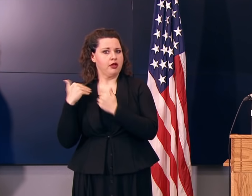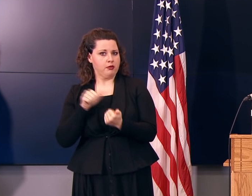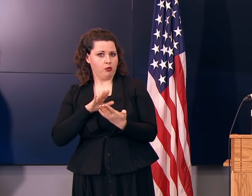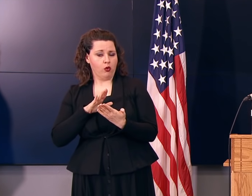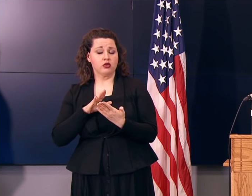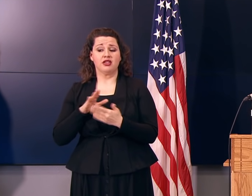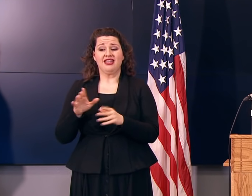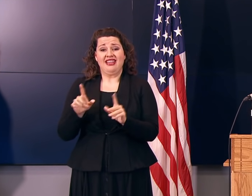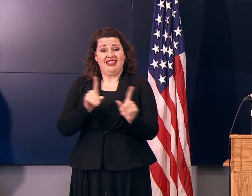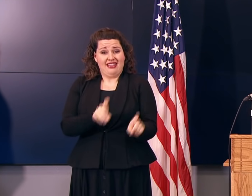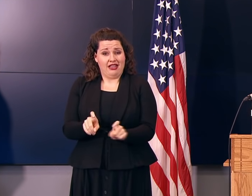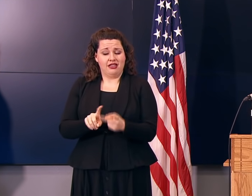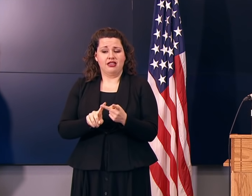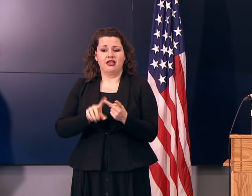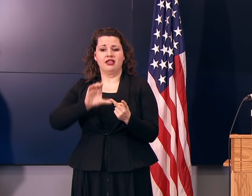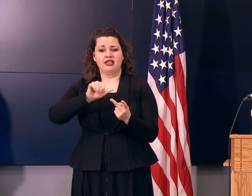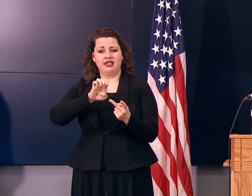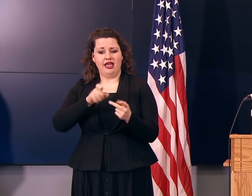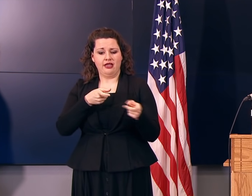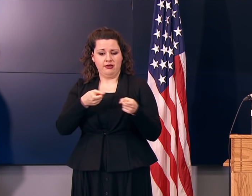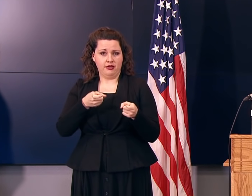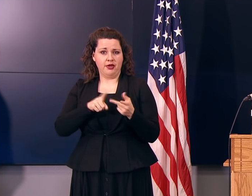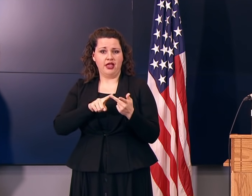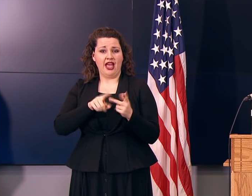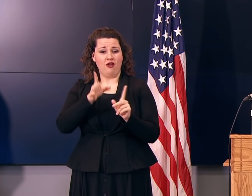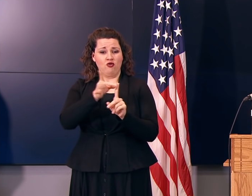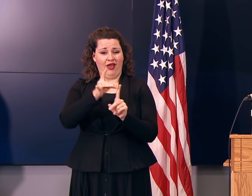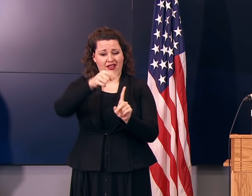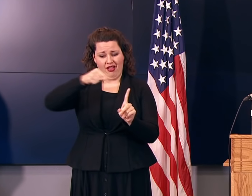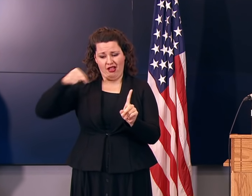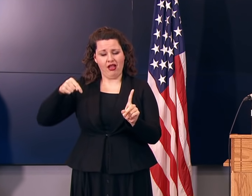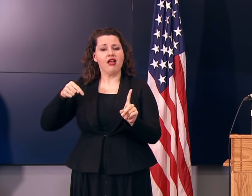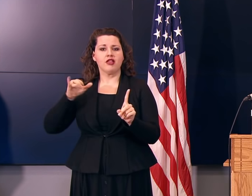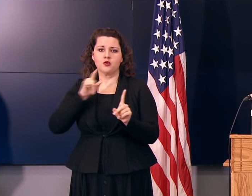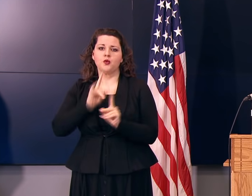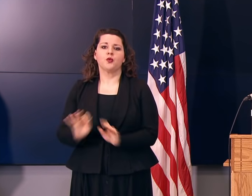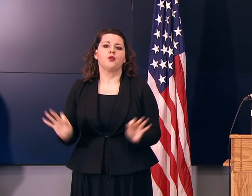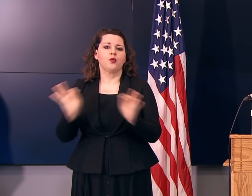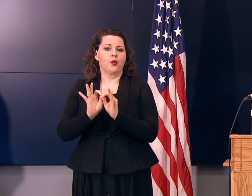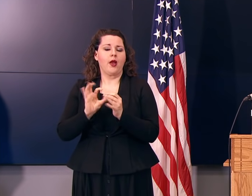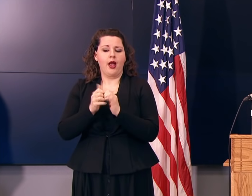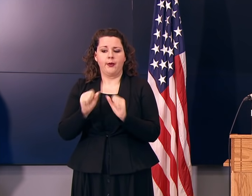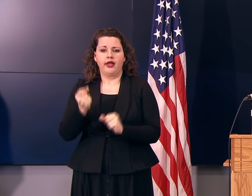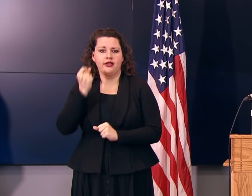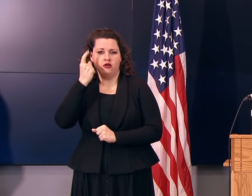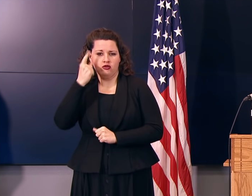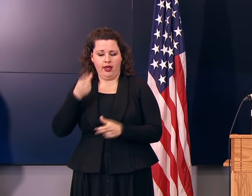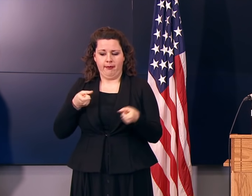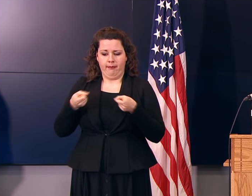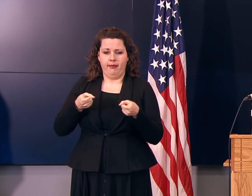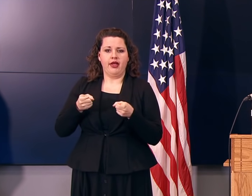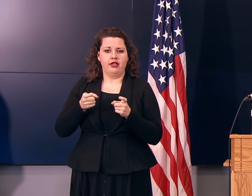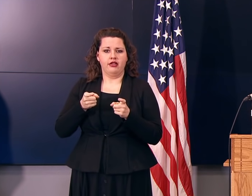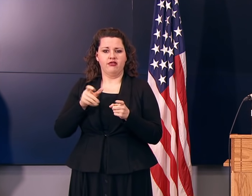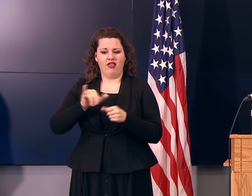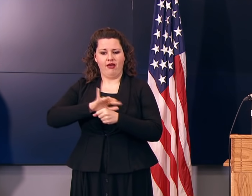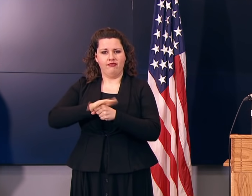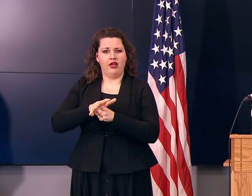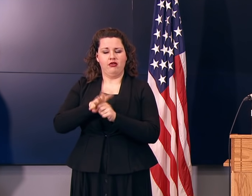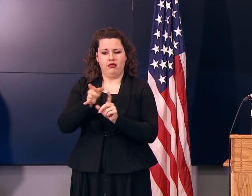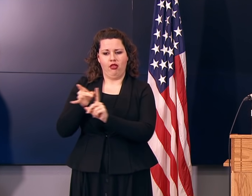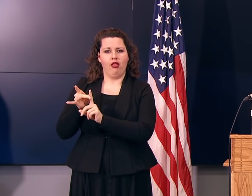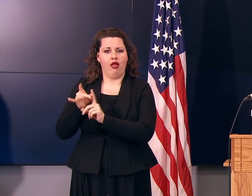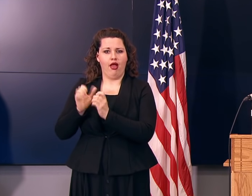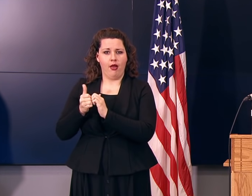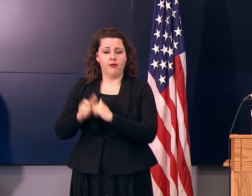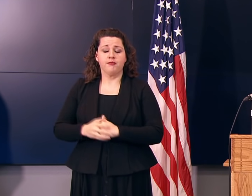testing, case management, and tracing remain critical components to understanding and managing virus activity. Tomorrow,